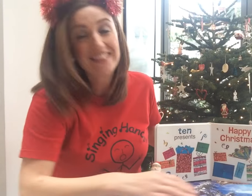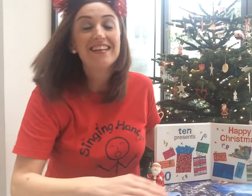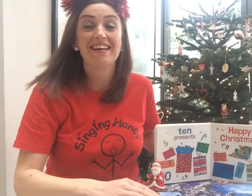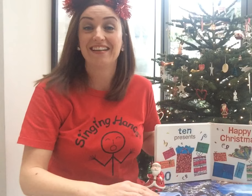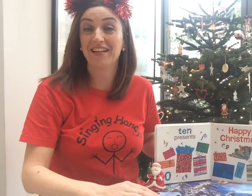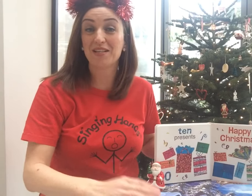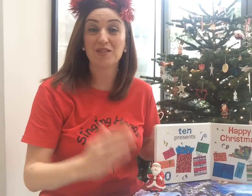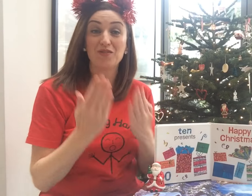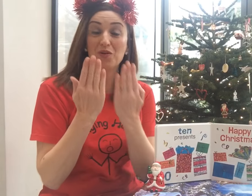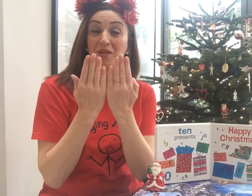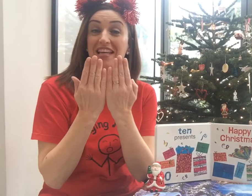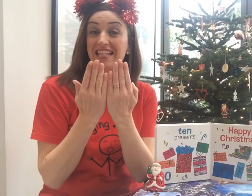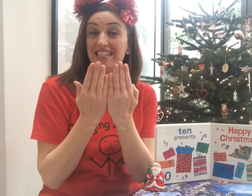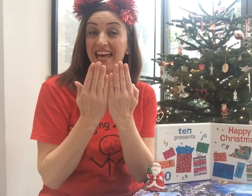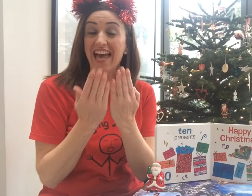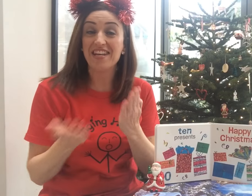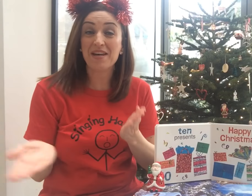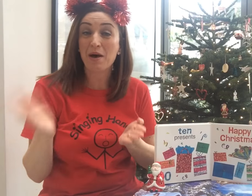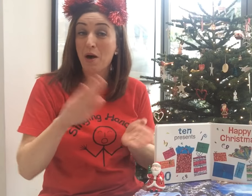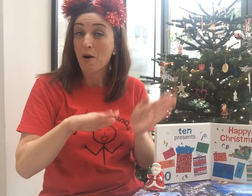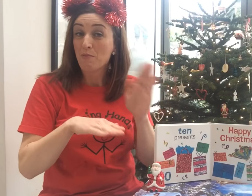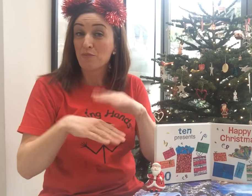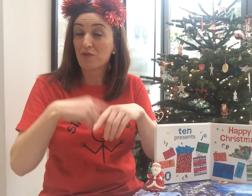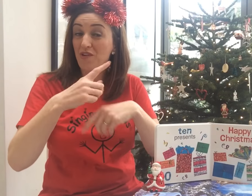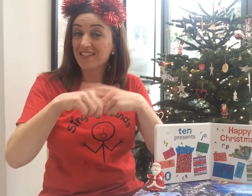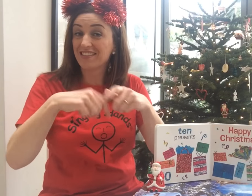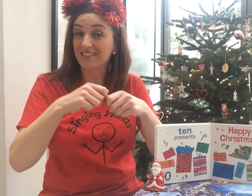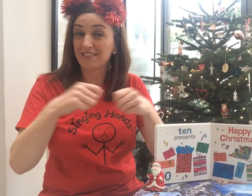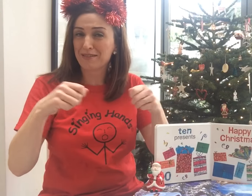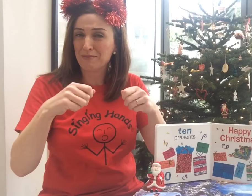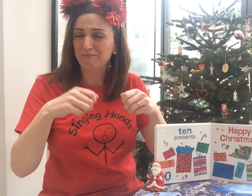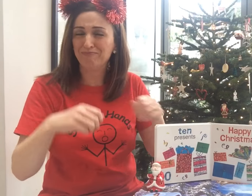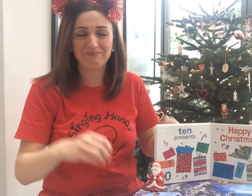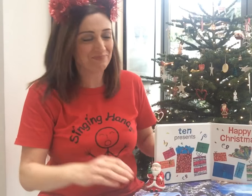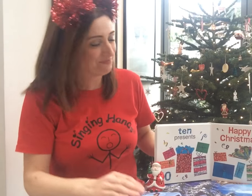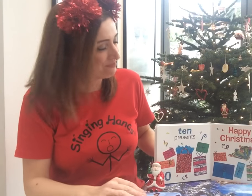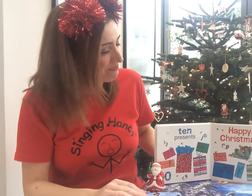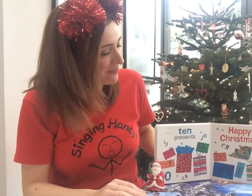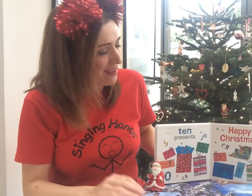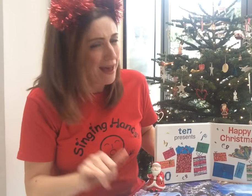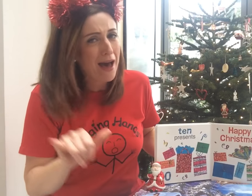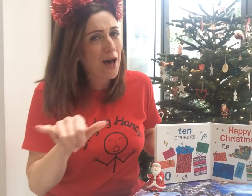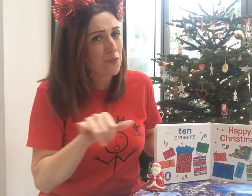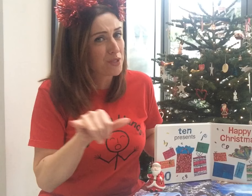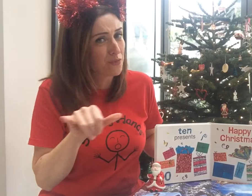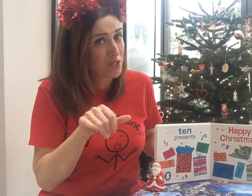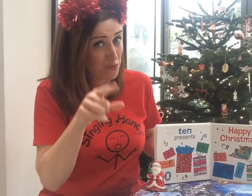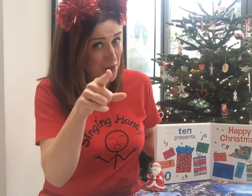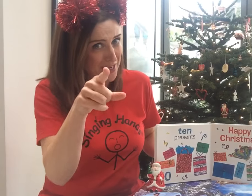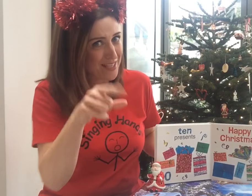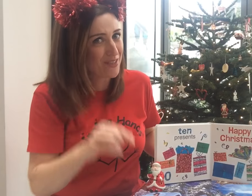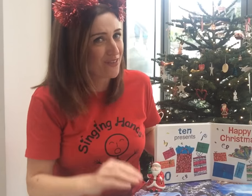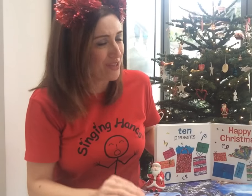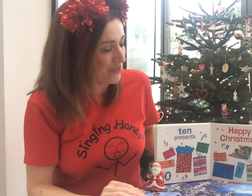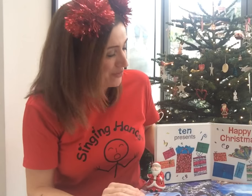and last of all ten presents hmm I wonder which one is for you